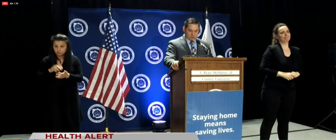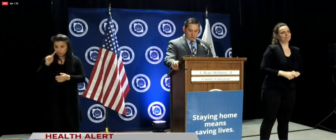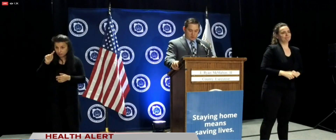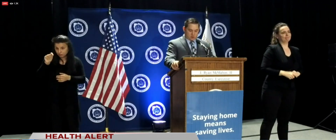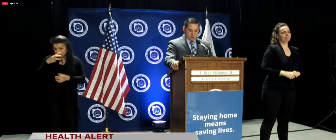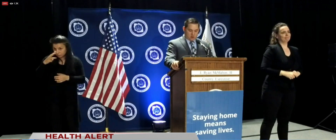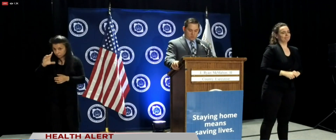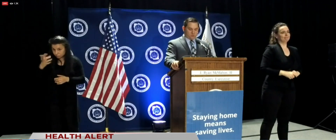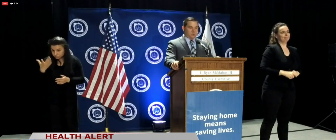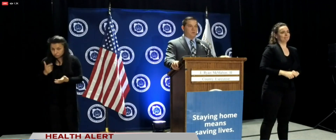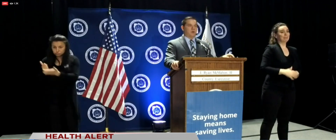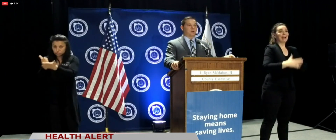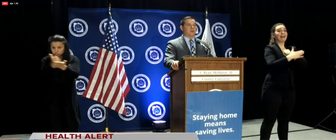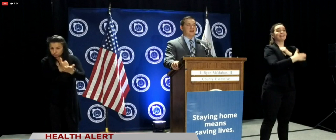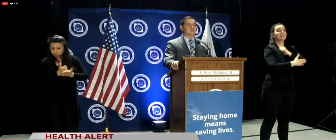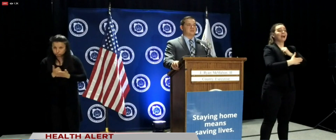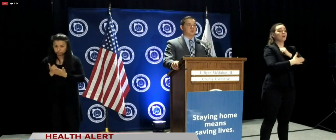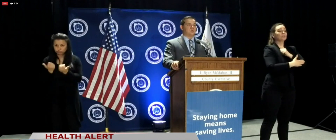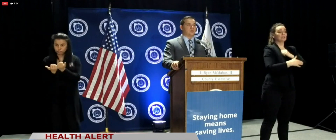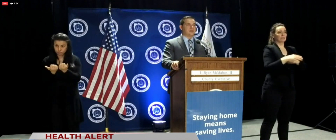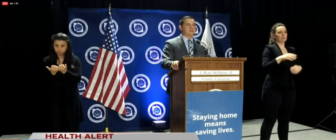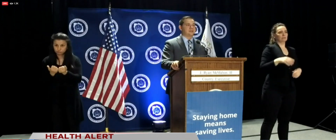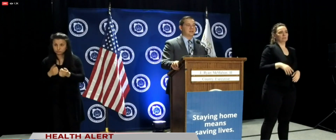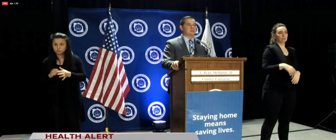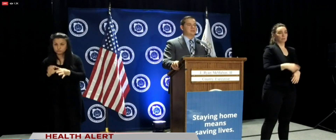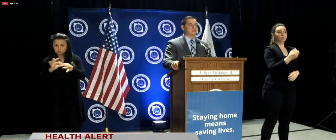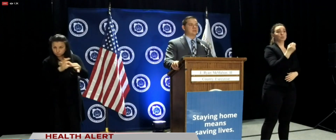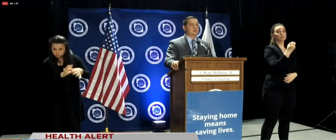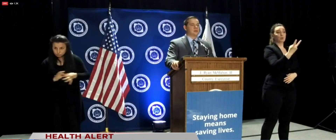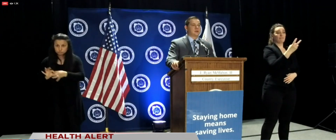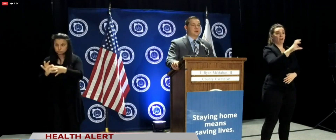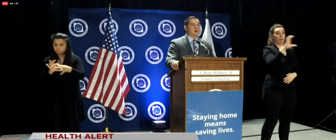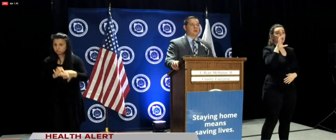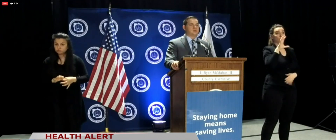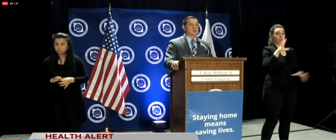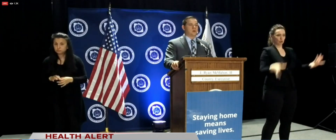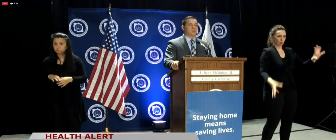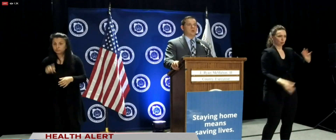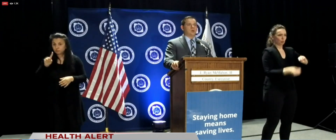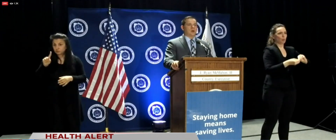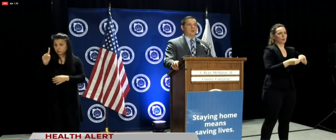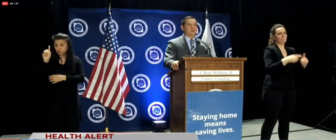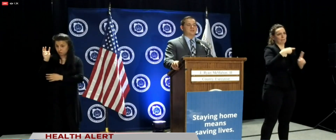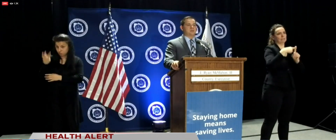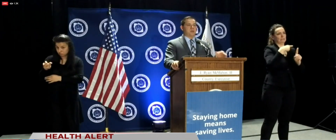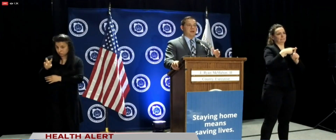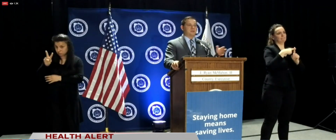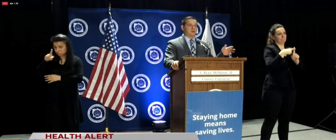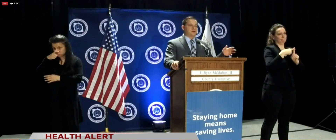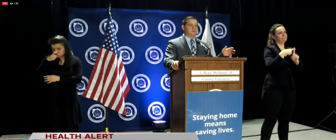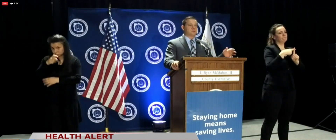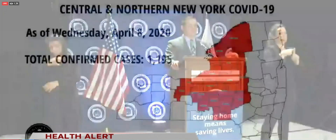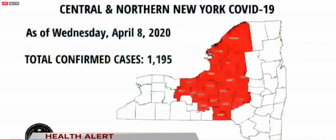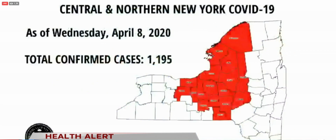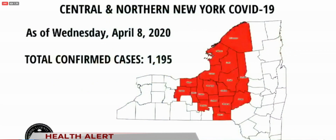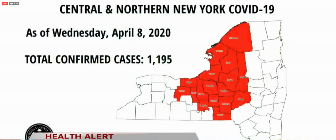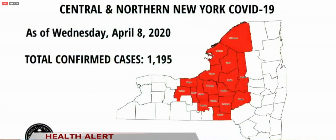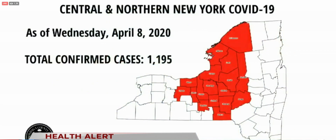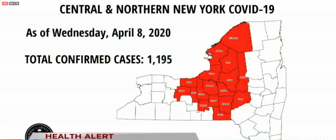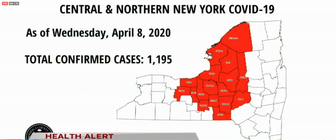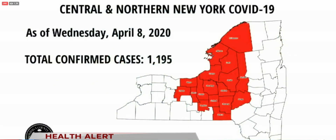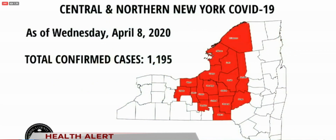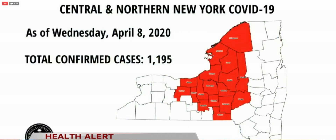there's almost 1,200 positive COVID-19 cases. So this is impacting us. We're not